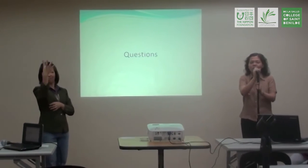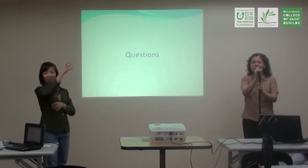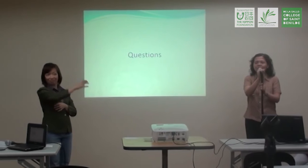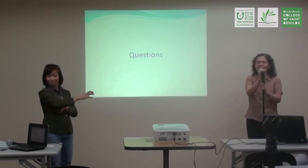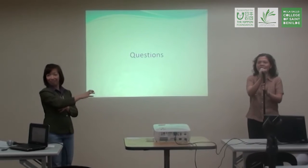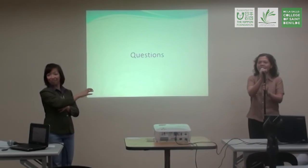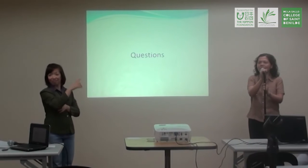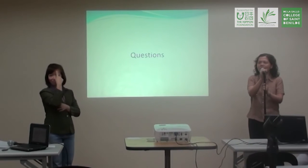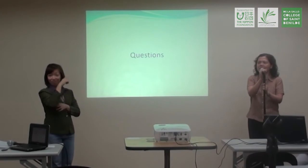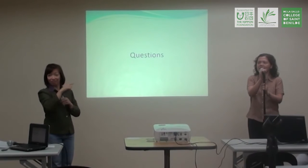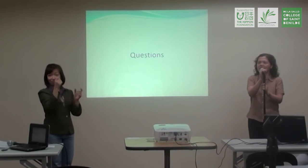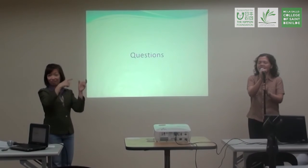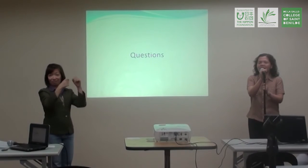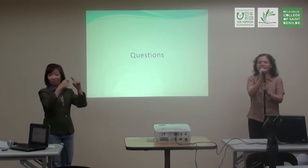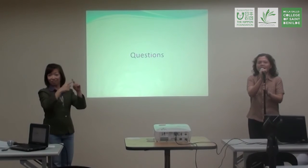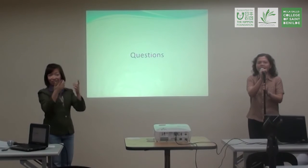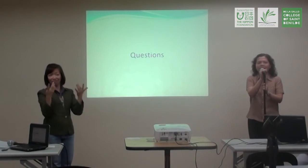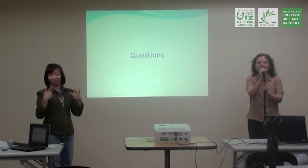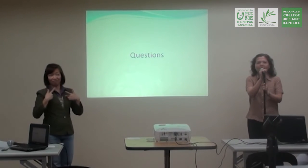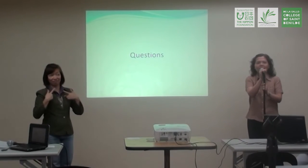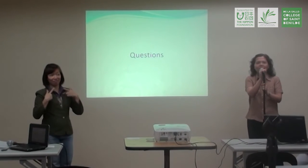any question for our